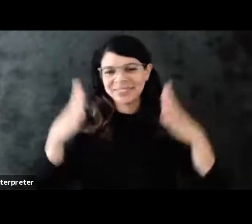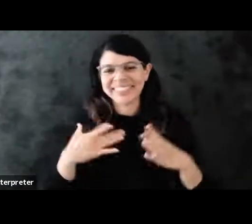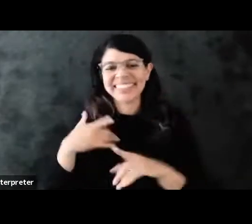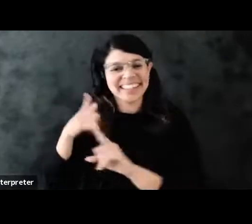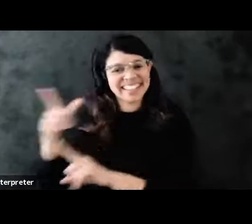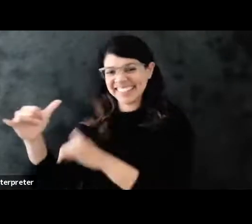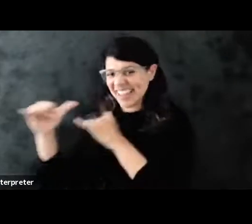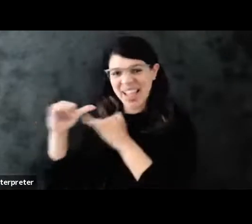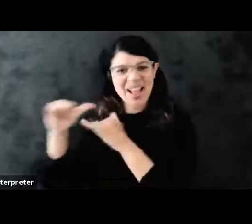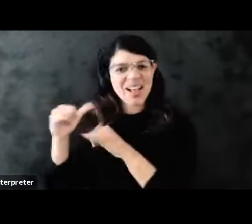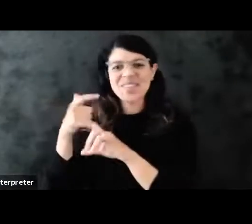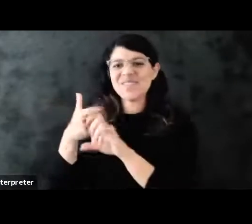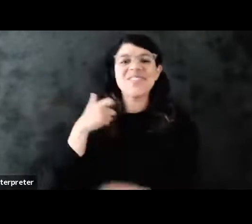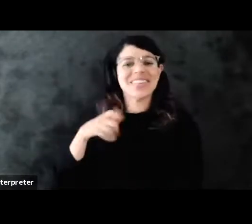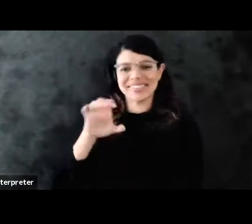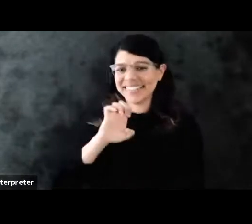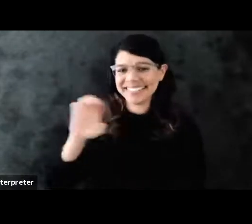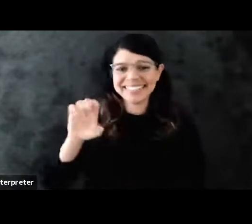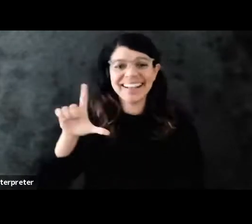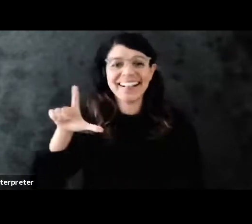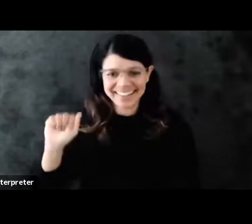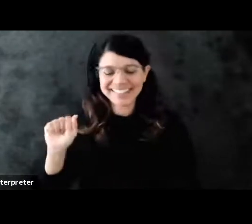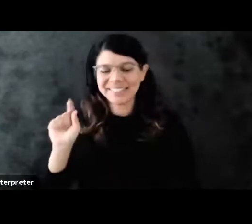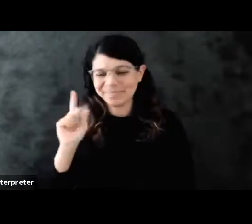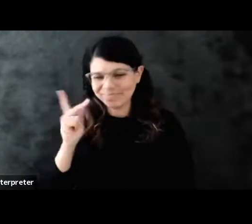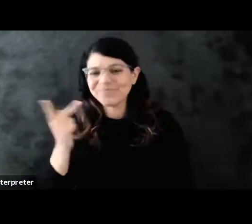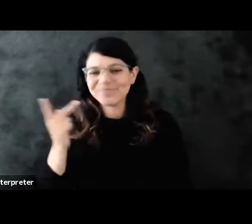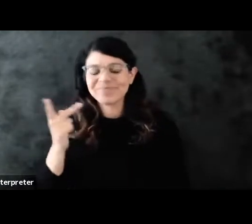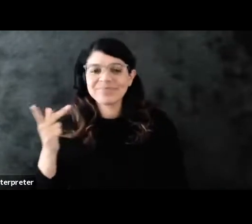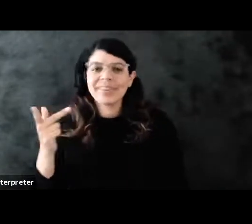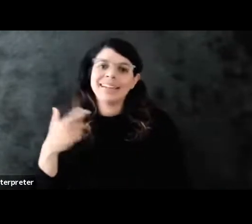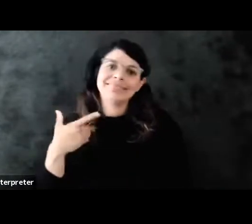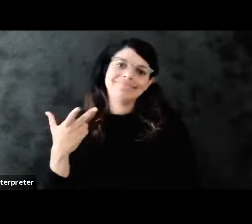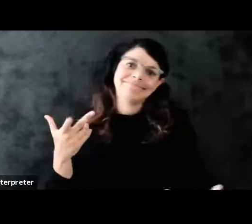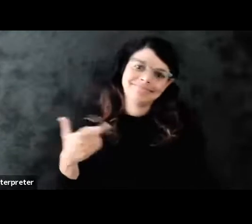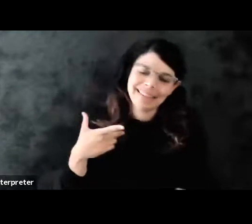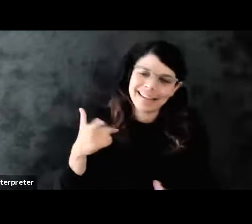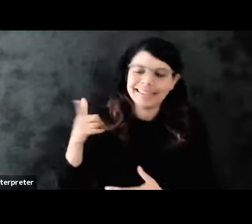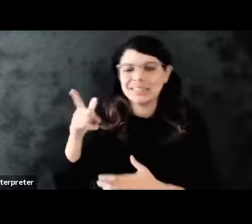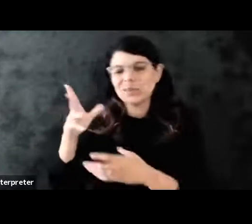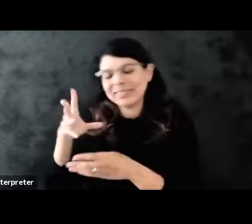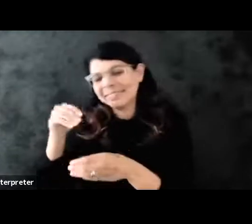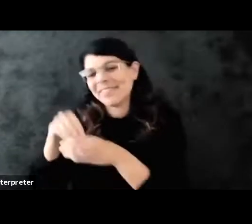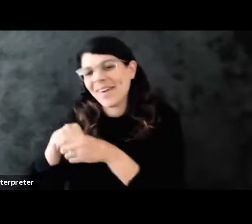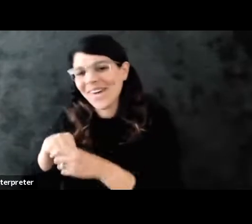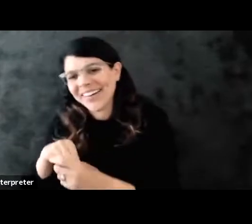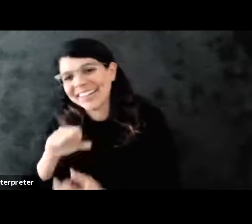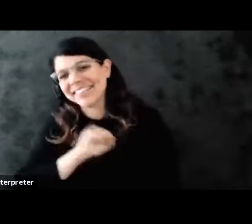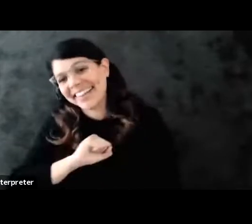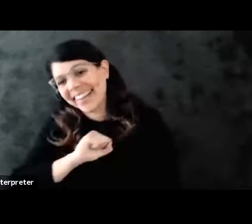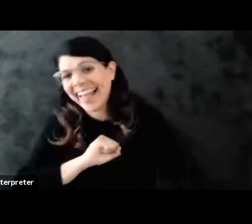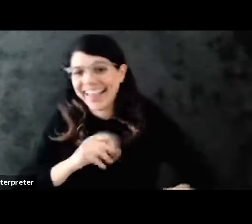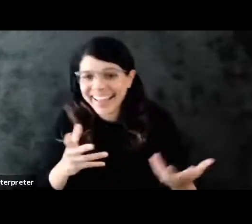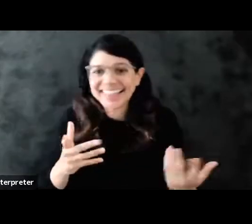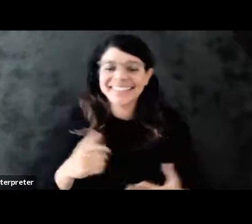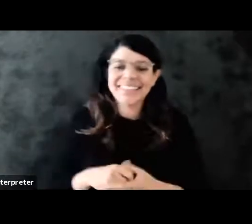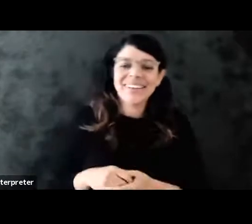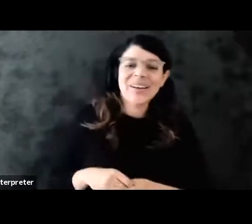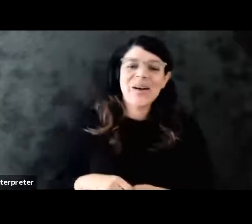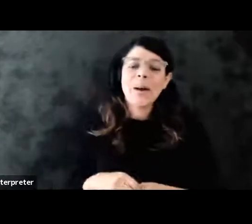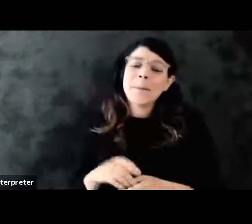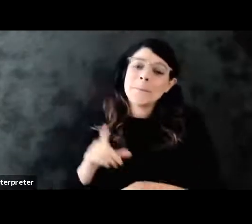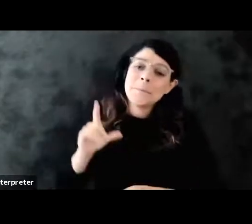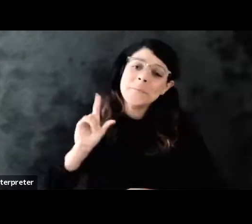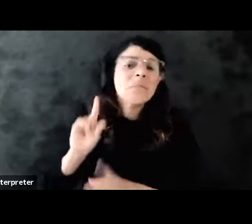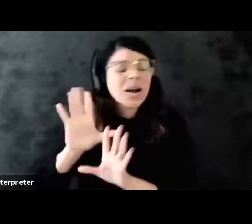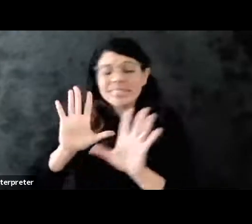be around navigating gangs. And his brother was in one of those gangs, and so I got to know him pretty well. But the point